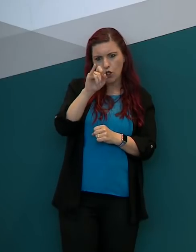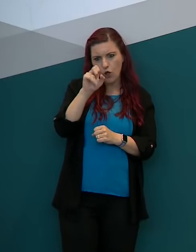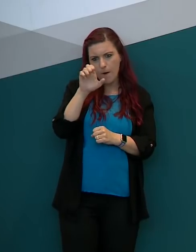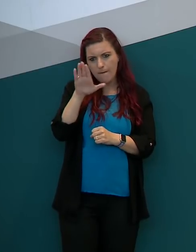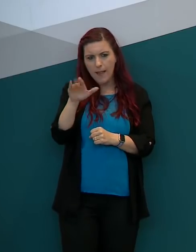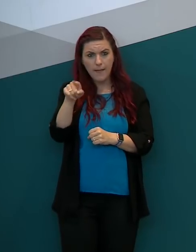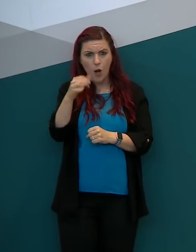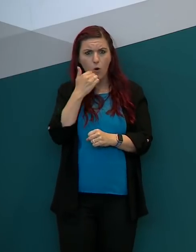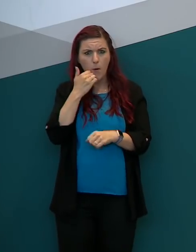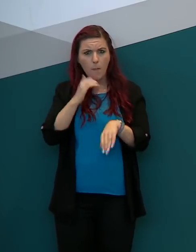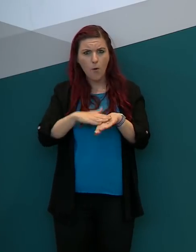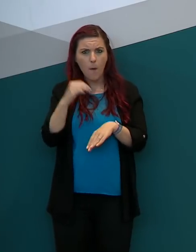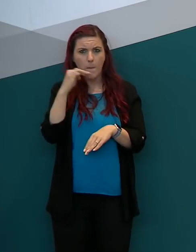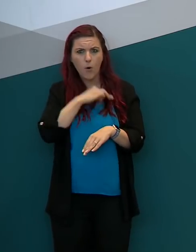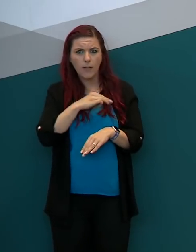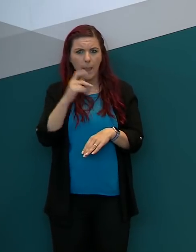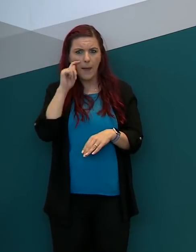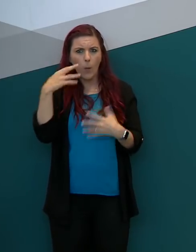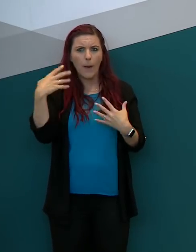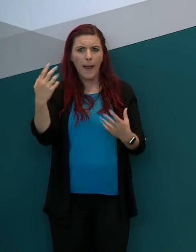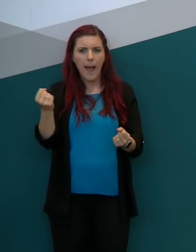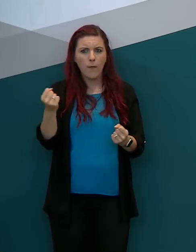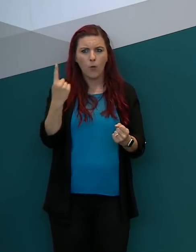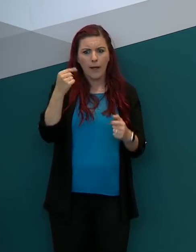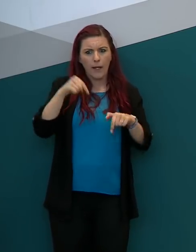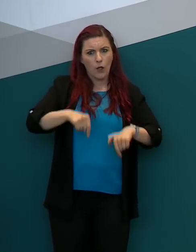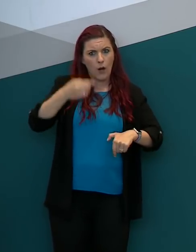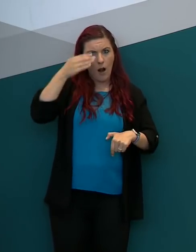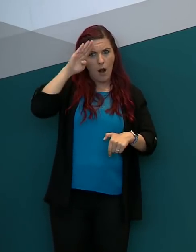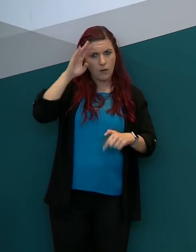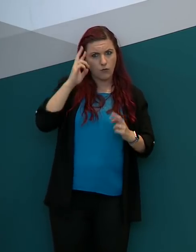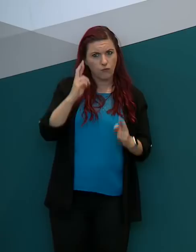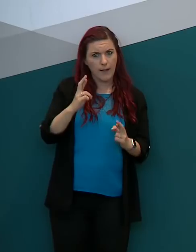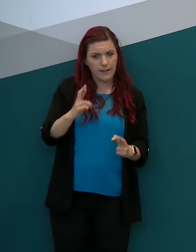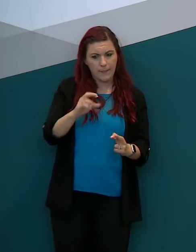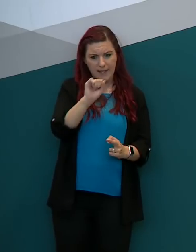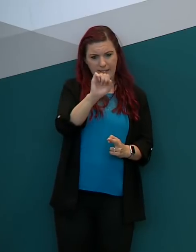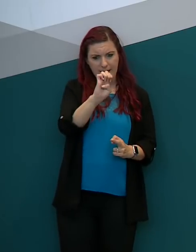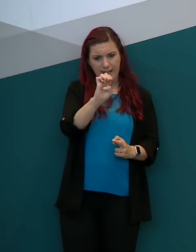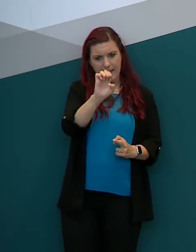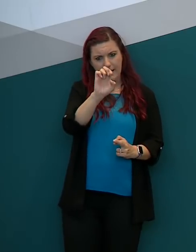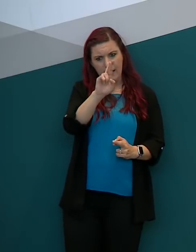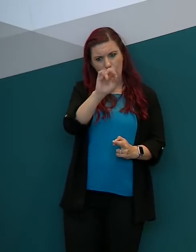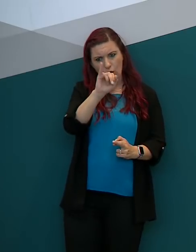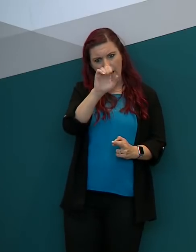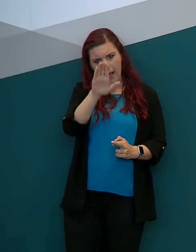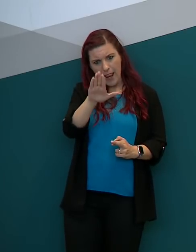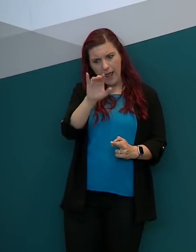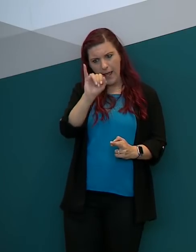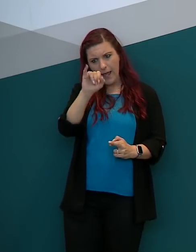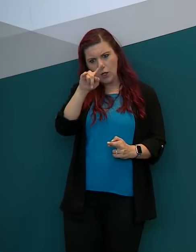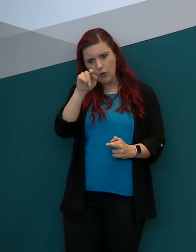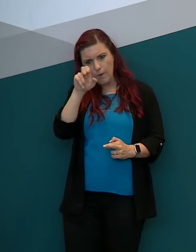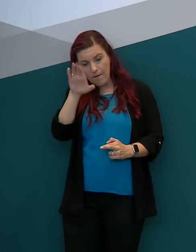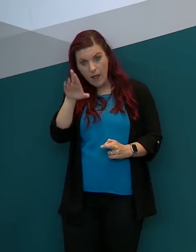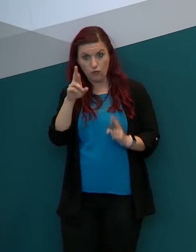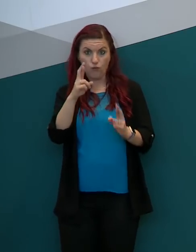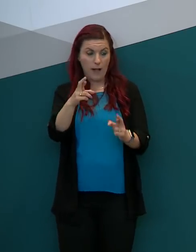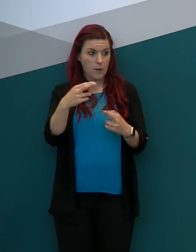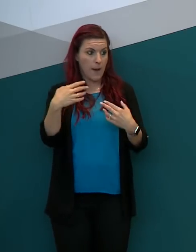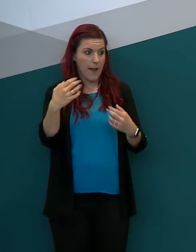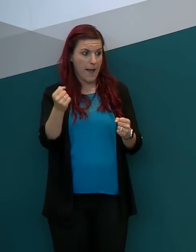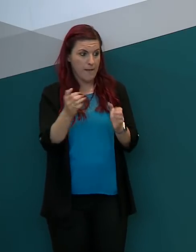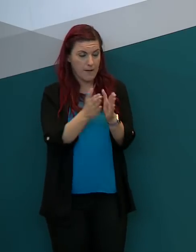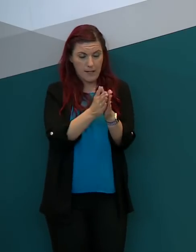and do we have an effective serial interval for Ireland at the moment? We do. It's in around 5 days. I'll get you the precise